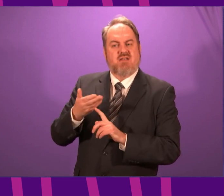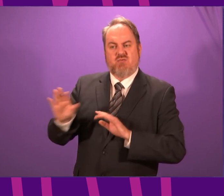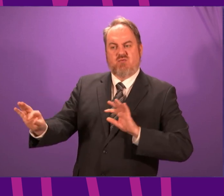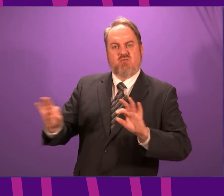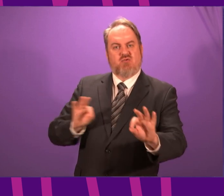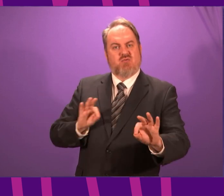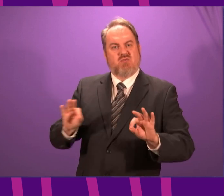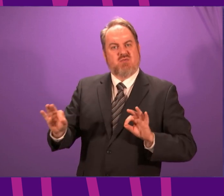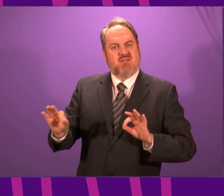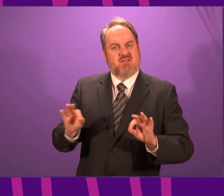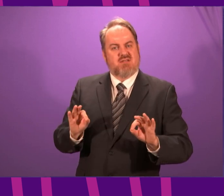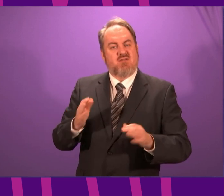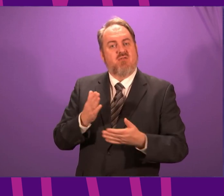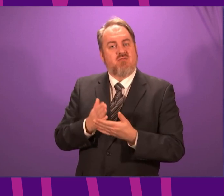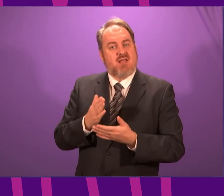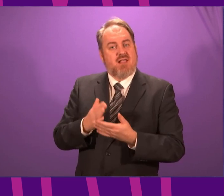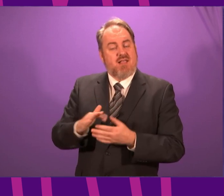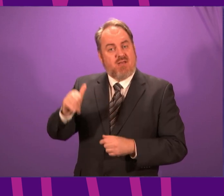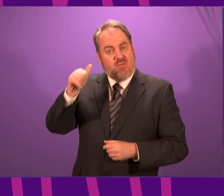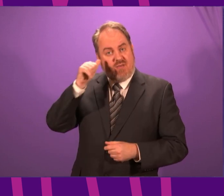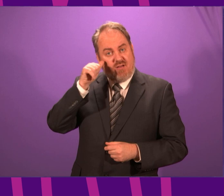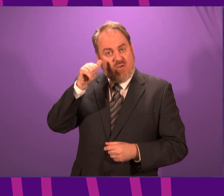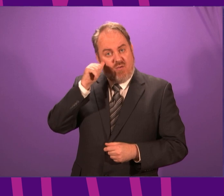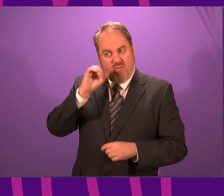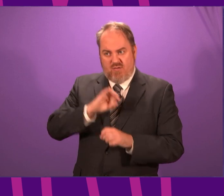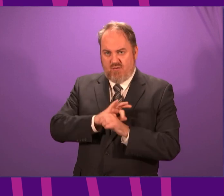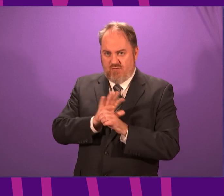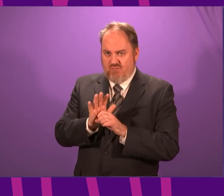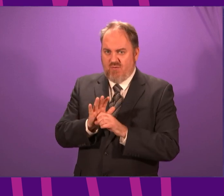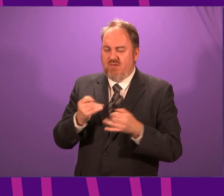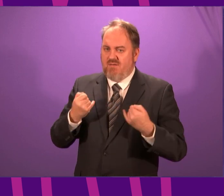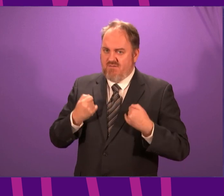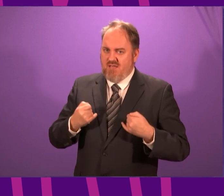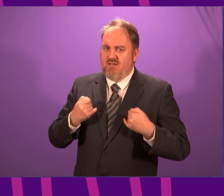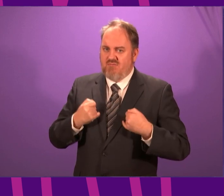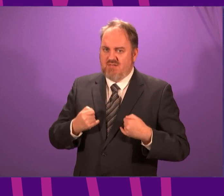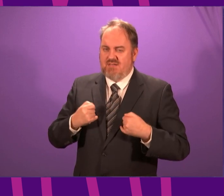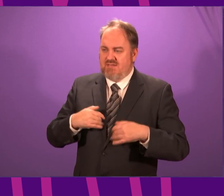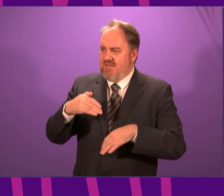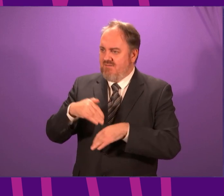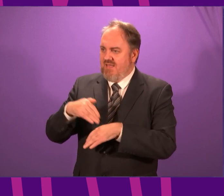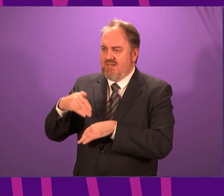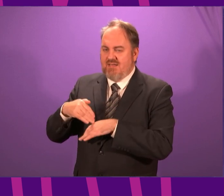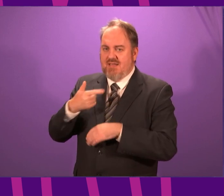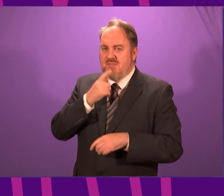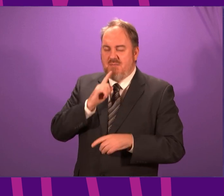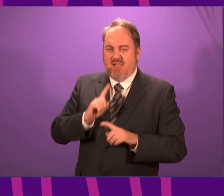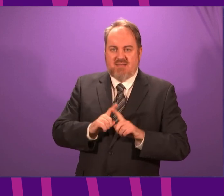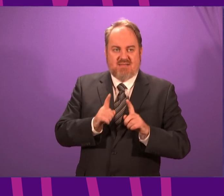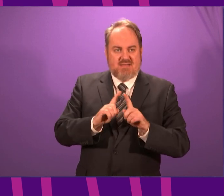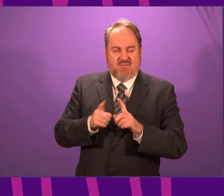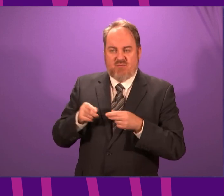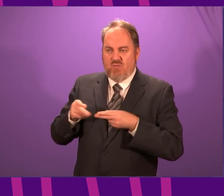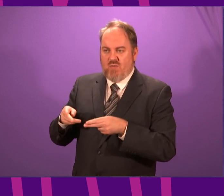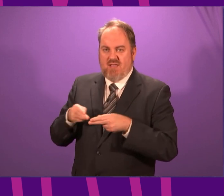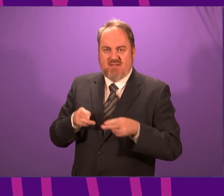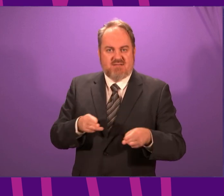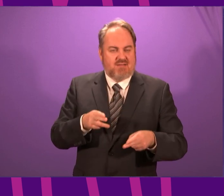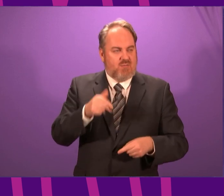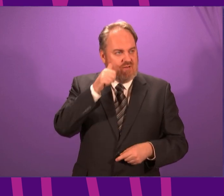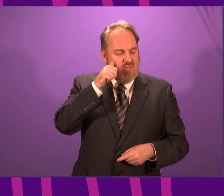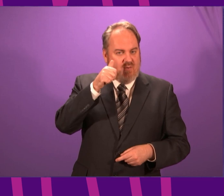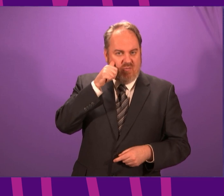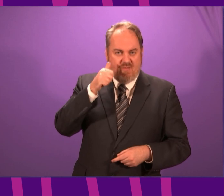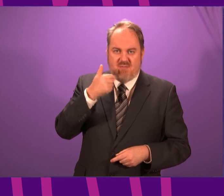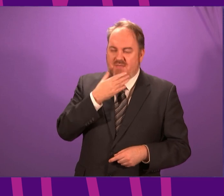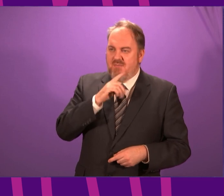gap between rich and poor growing, the COVID pandemic is undoubtedly impacting differently across our country, not just by local authority or health board